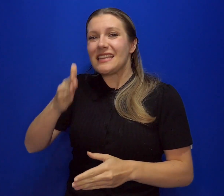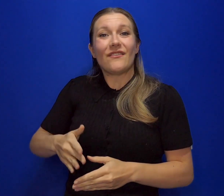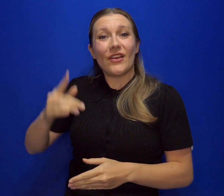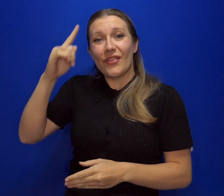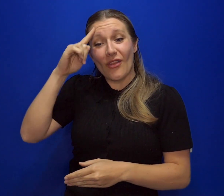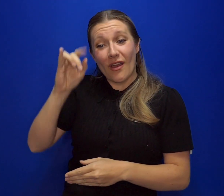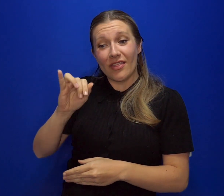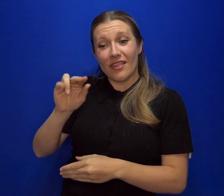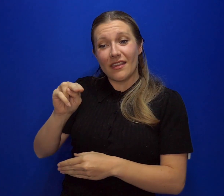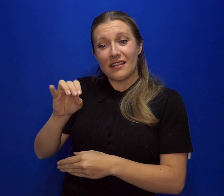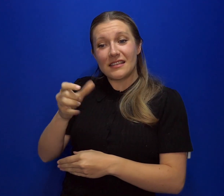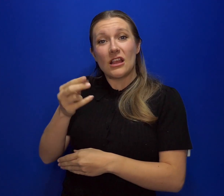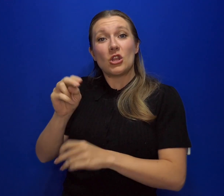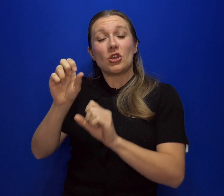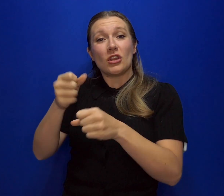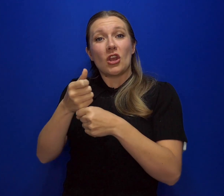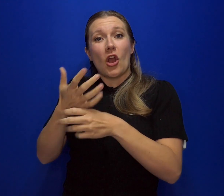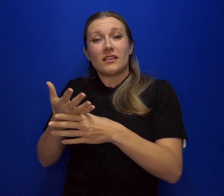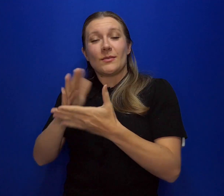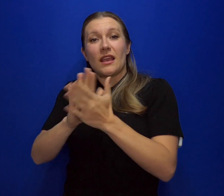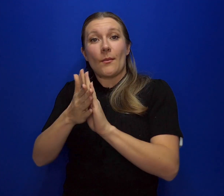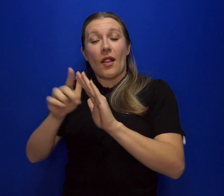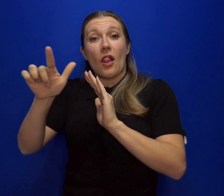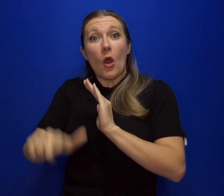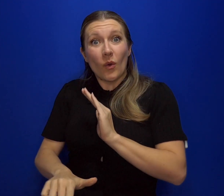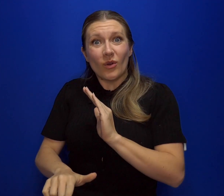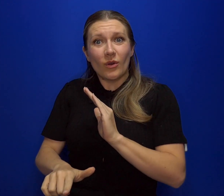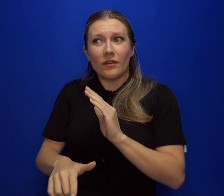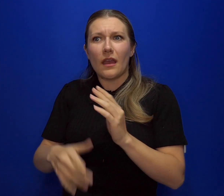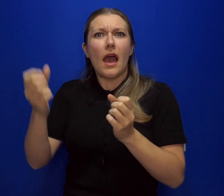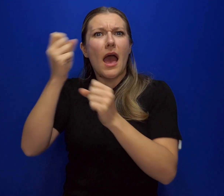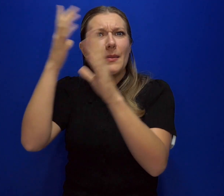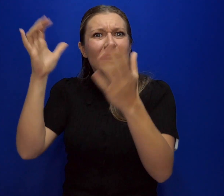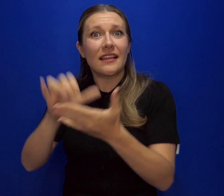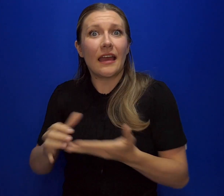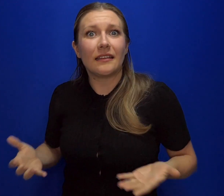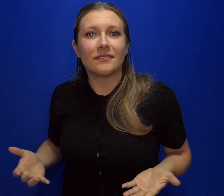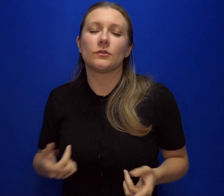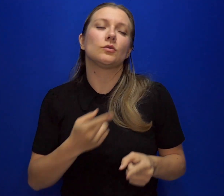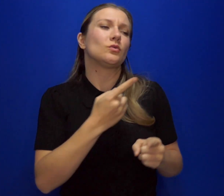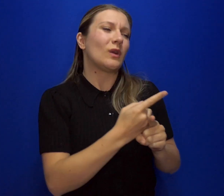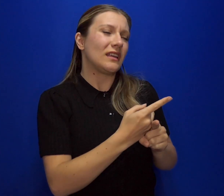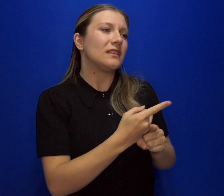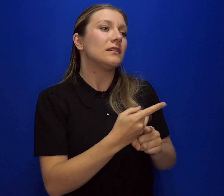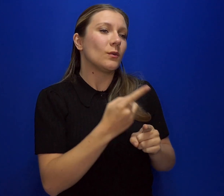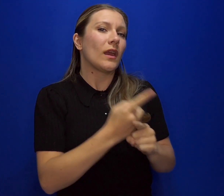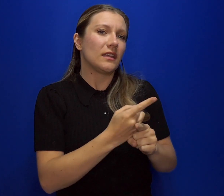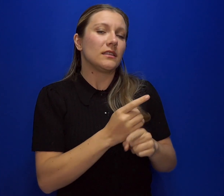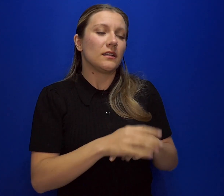their mind thought that the insulin could take them lower than they wanted to be. Like, imagine that. Like, you know what I mean? It's